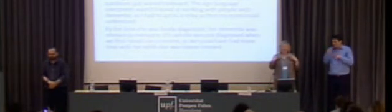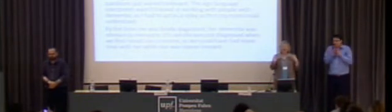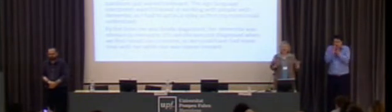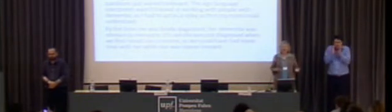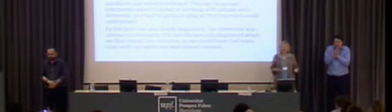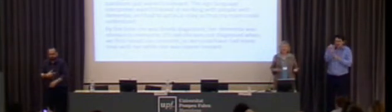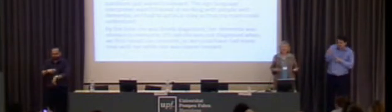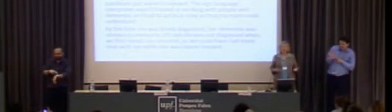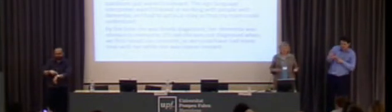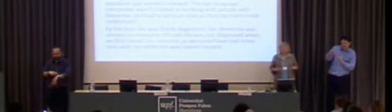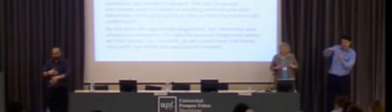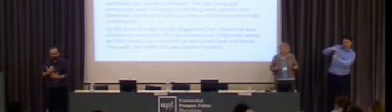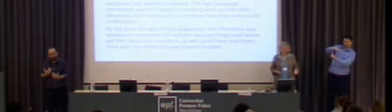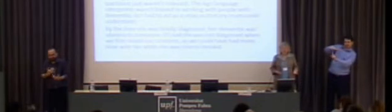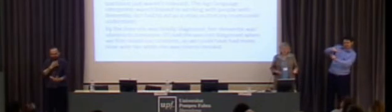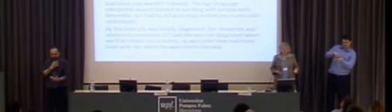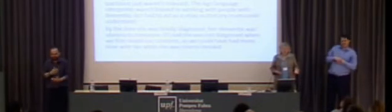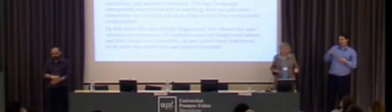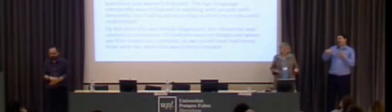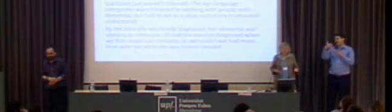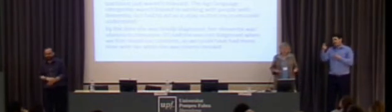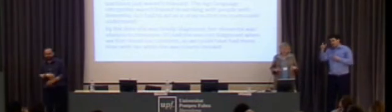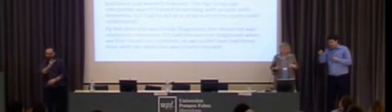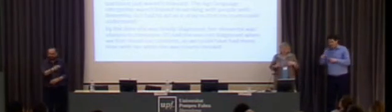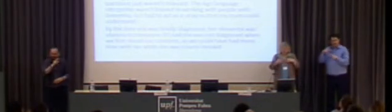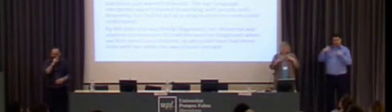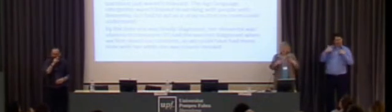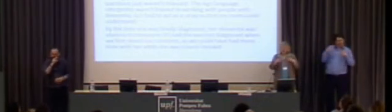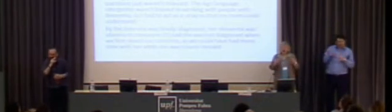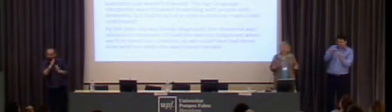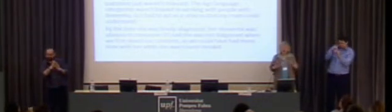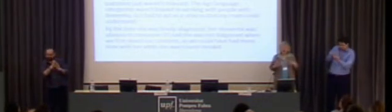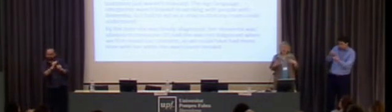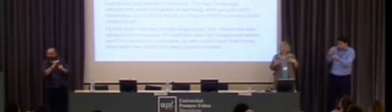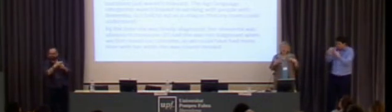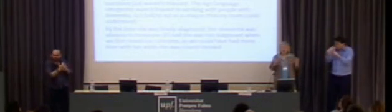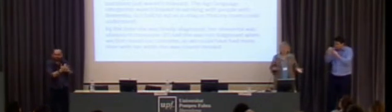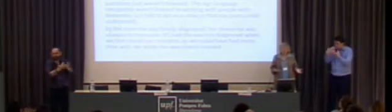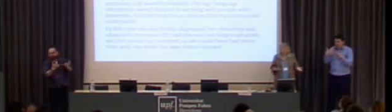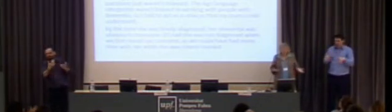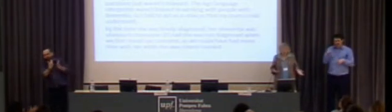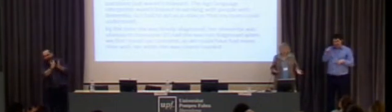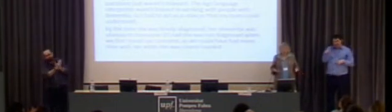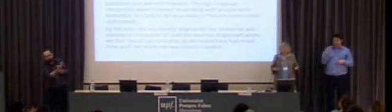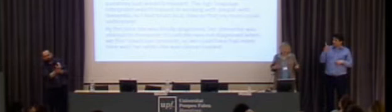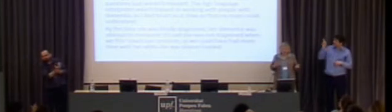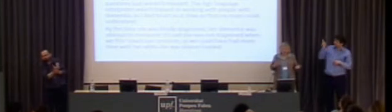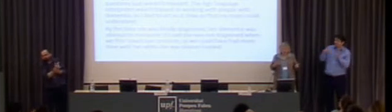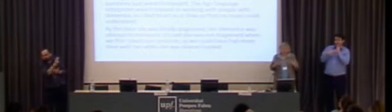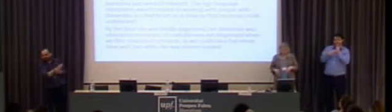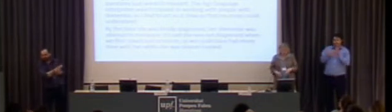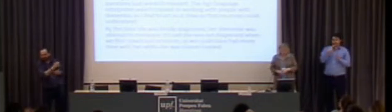are patients or family members we've talked to saying how in this case